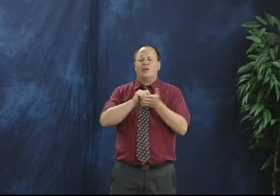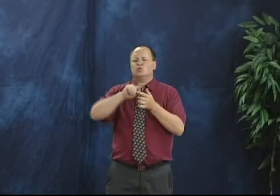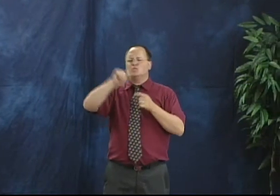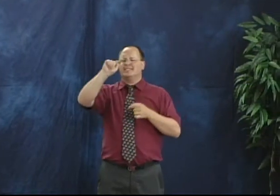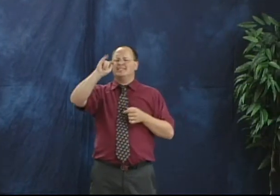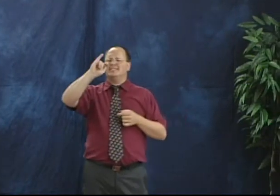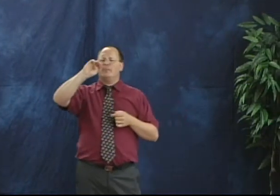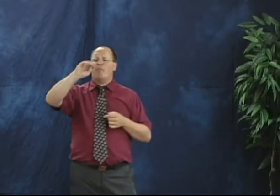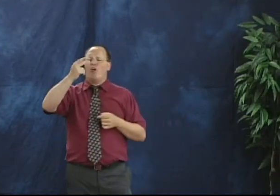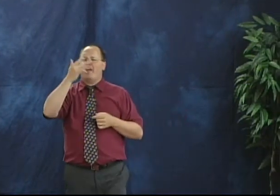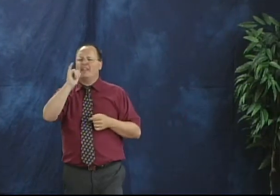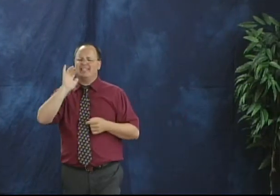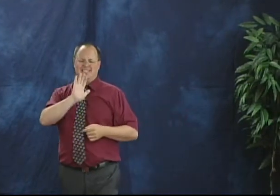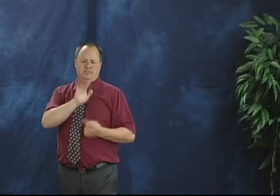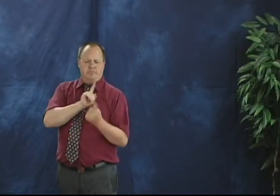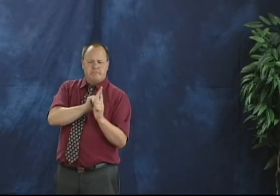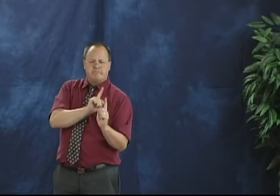Paul also was poor in spirit.